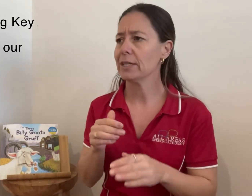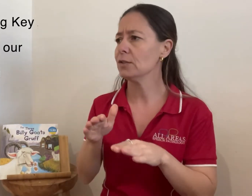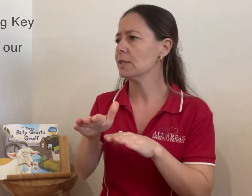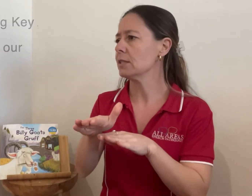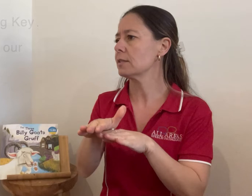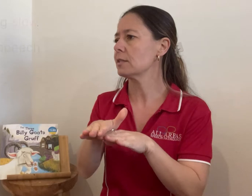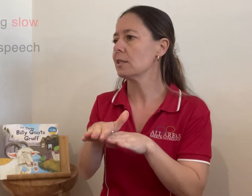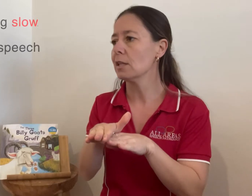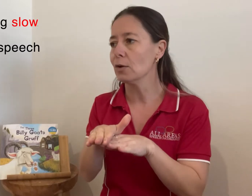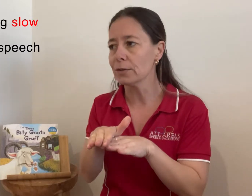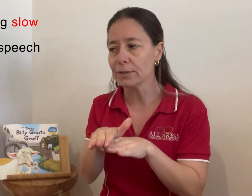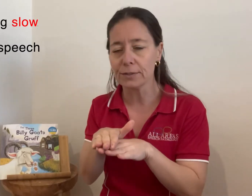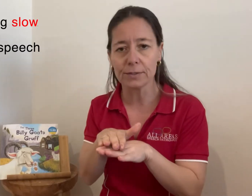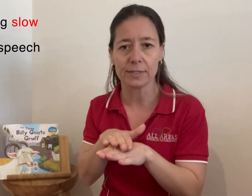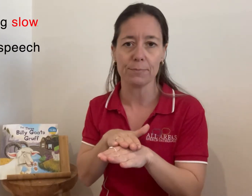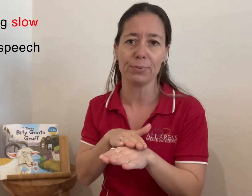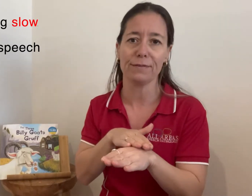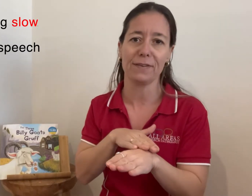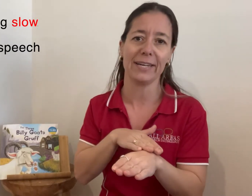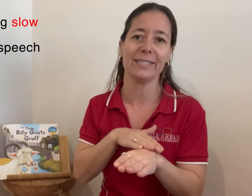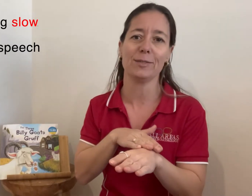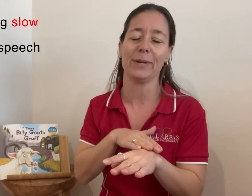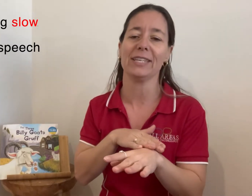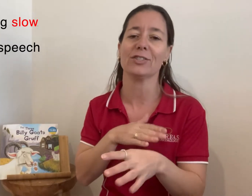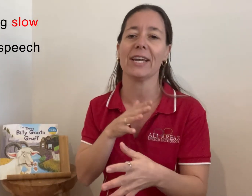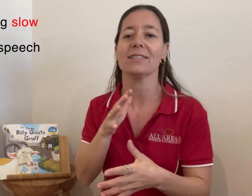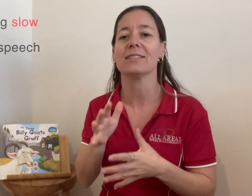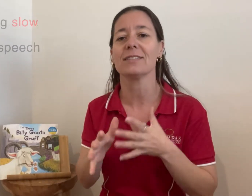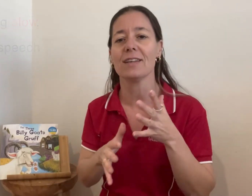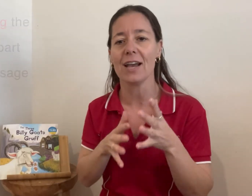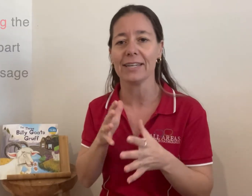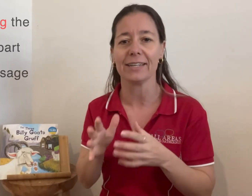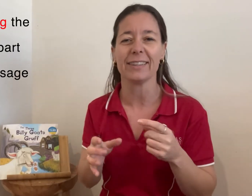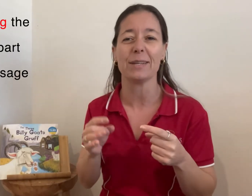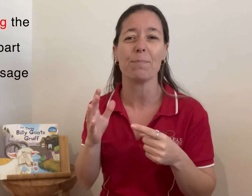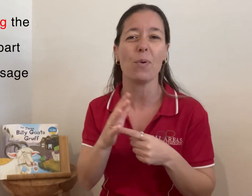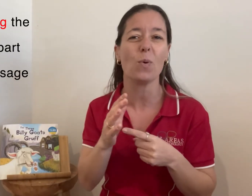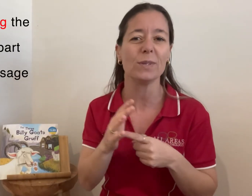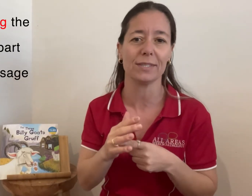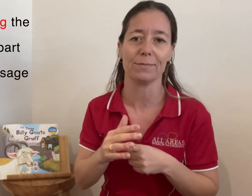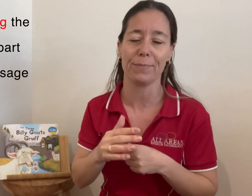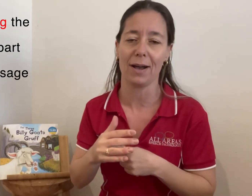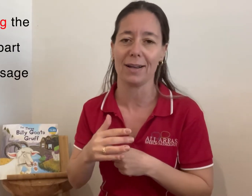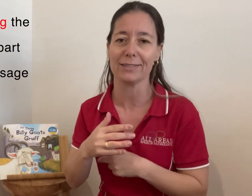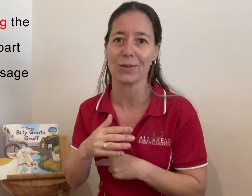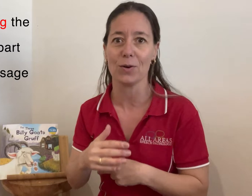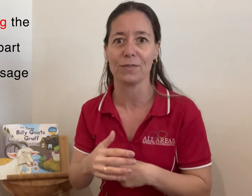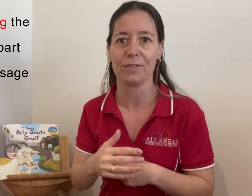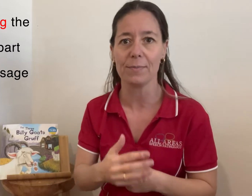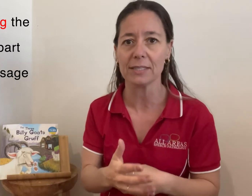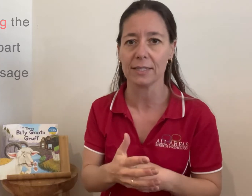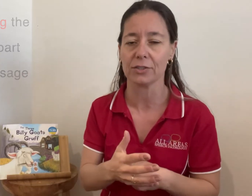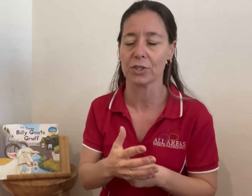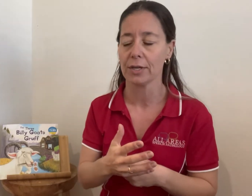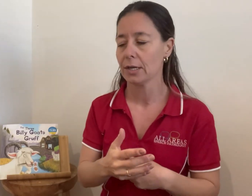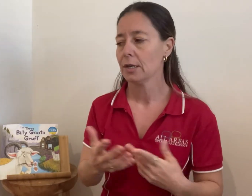using slow, simplified speech and signing the important part of the message. We